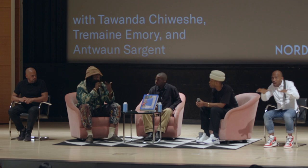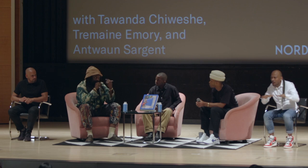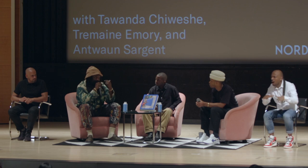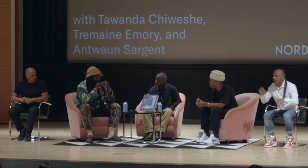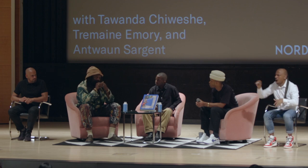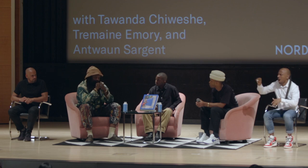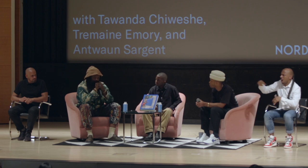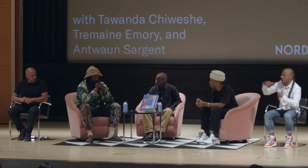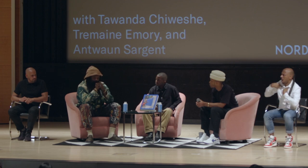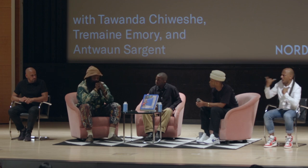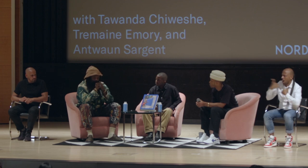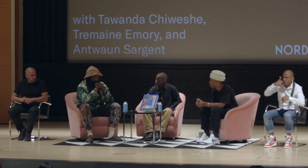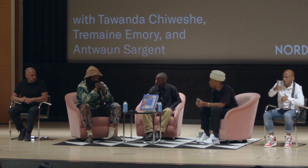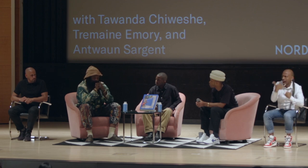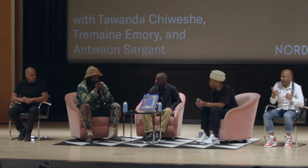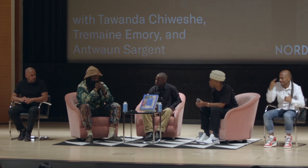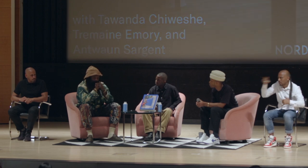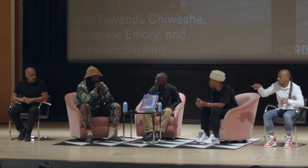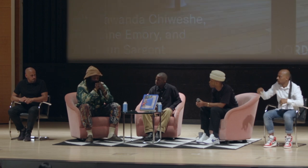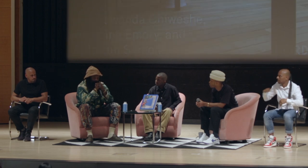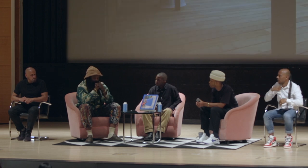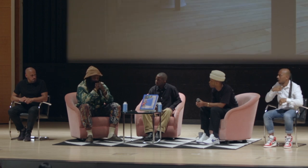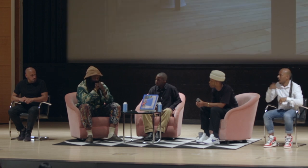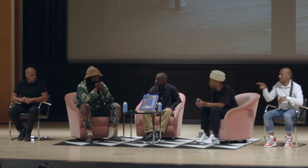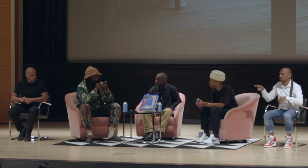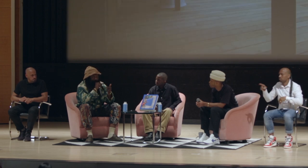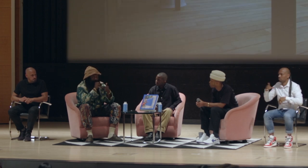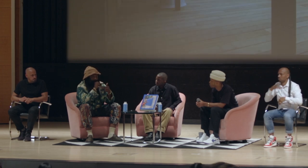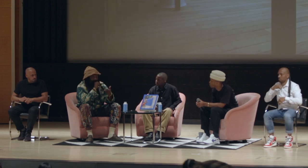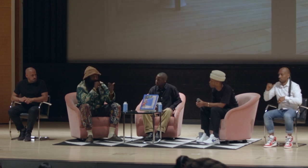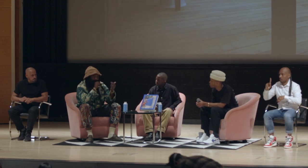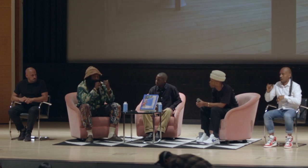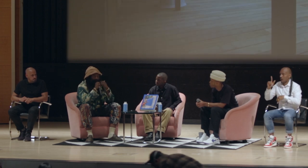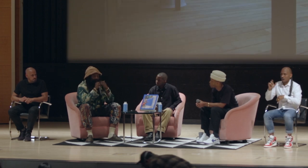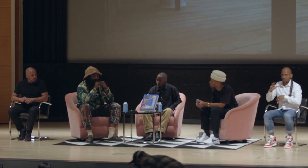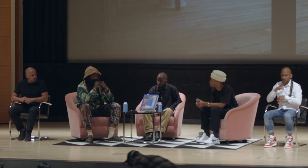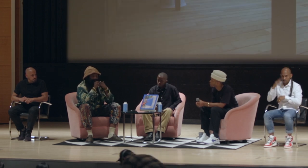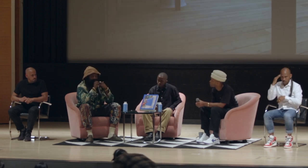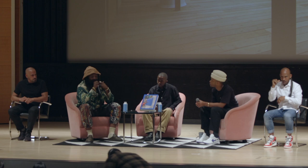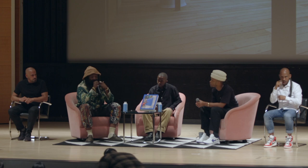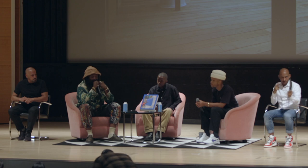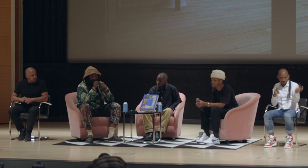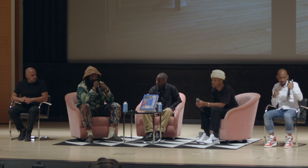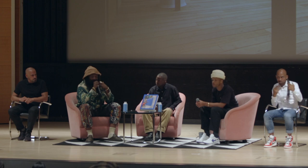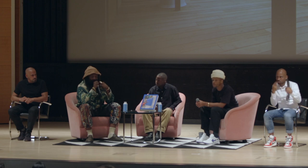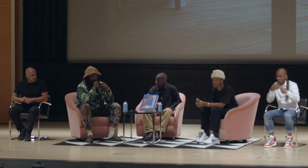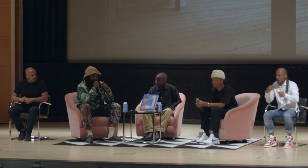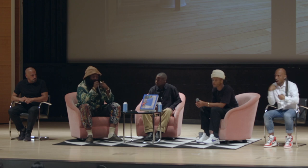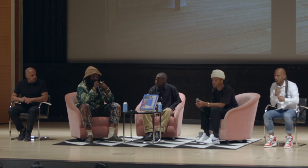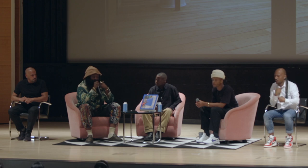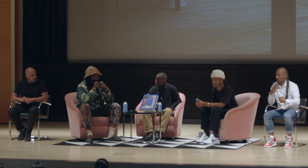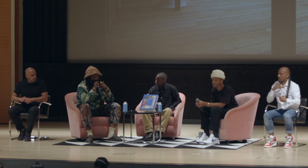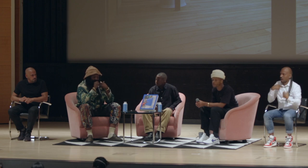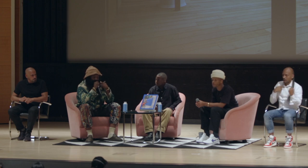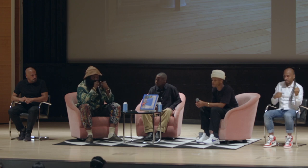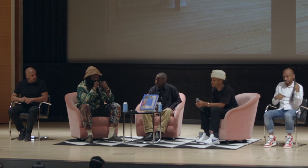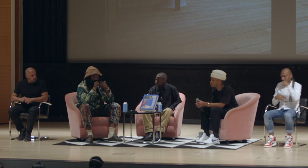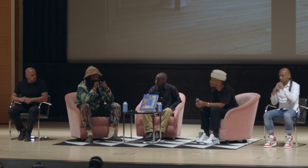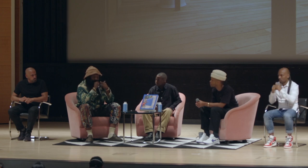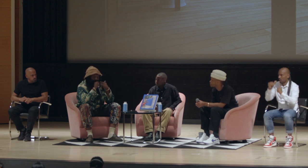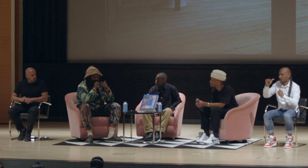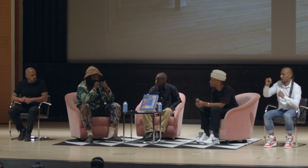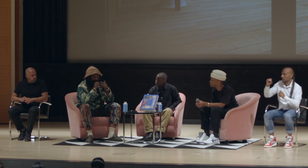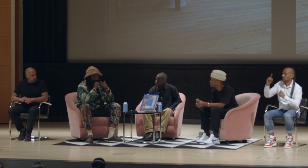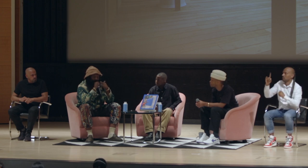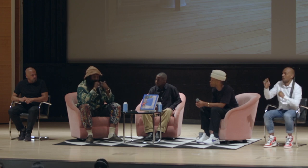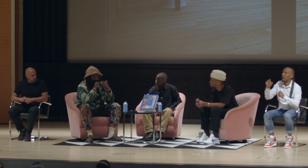said, "Yeah, I'll call down." And then Kyle's like, "Why don't you come down and have a drink?" So I come down there with A-Side, because